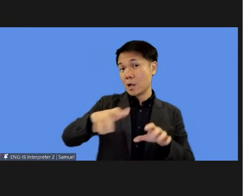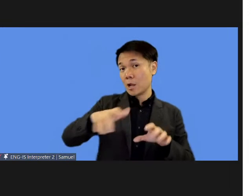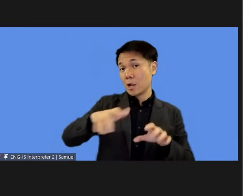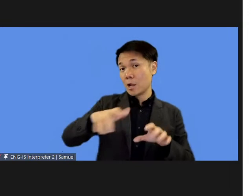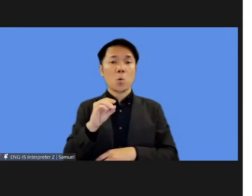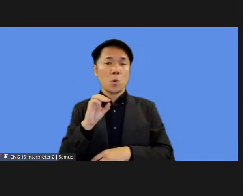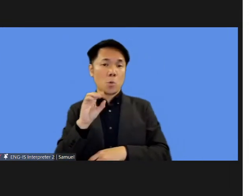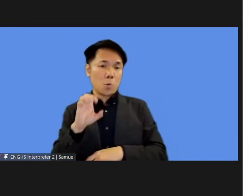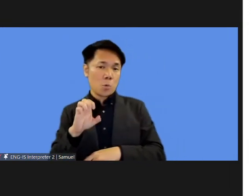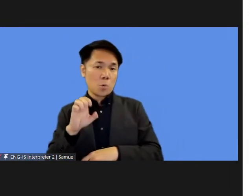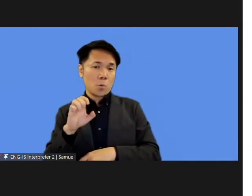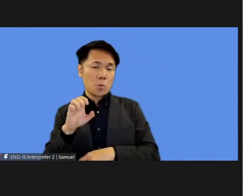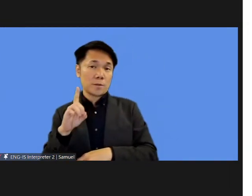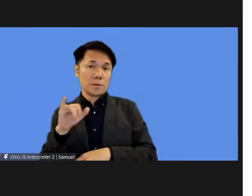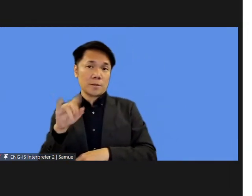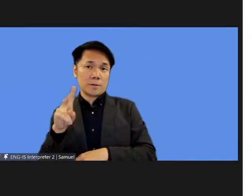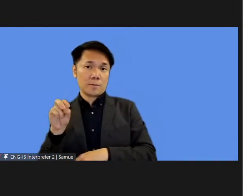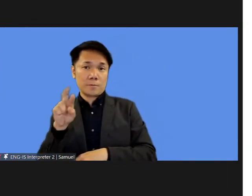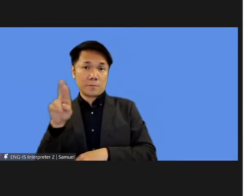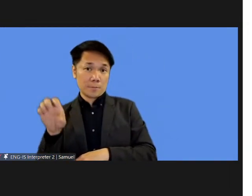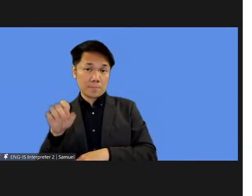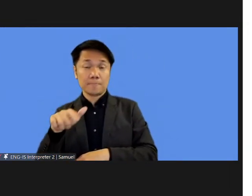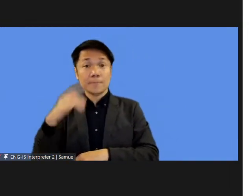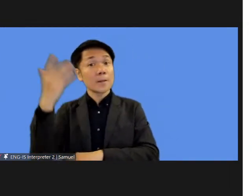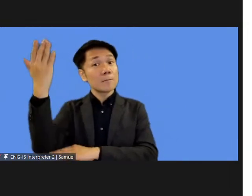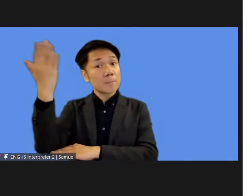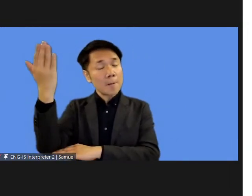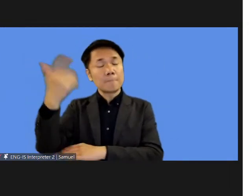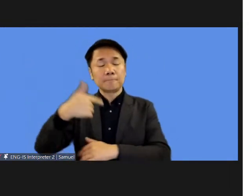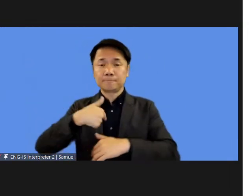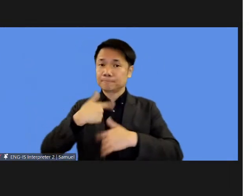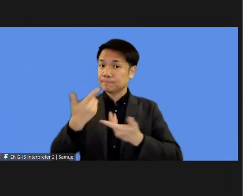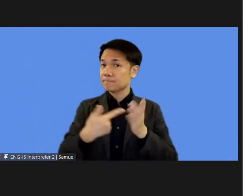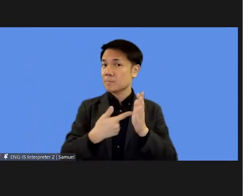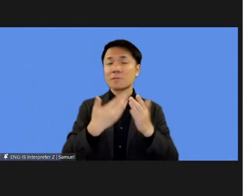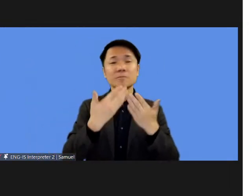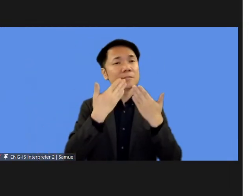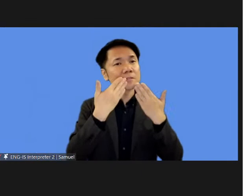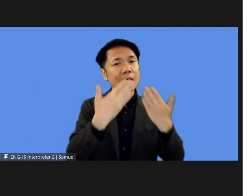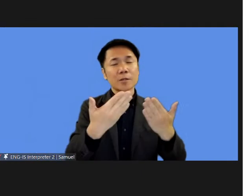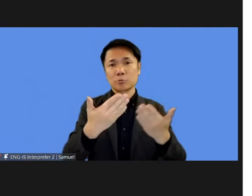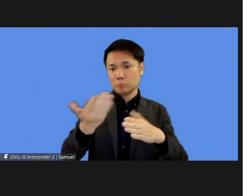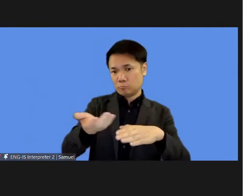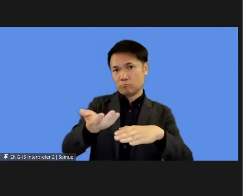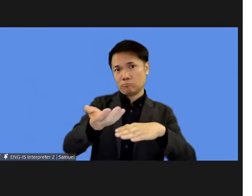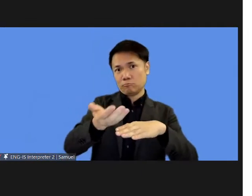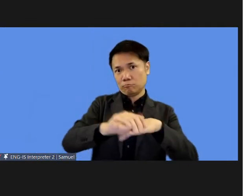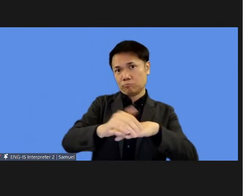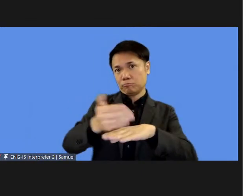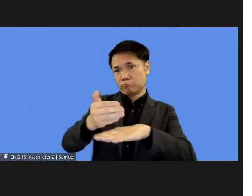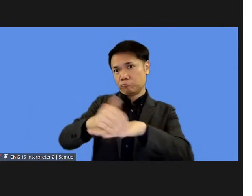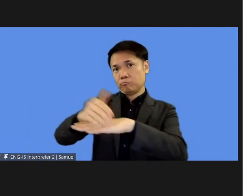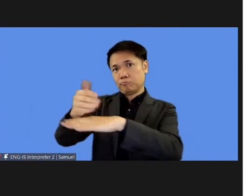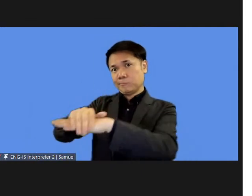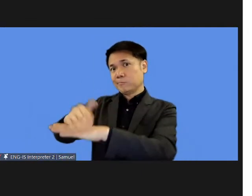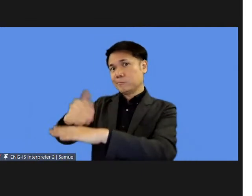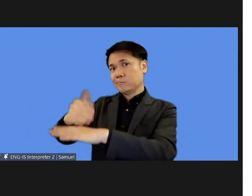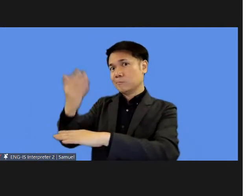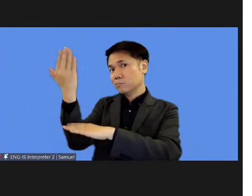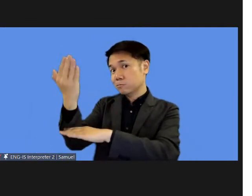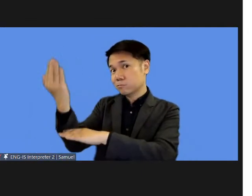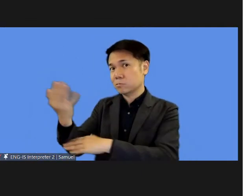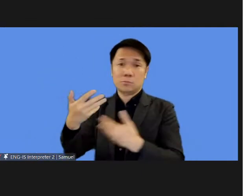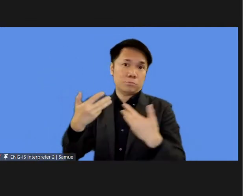Development. Allow me to commend all the rapporteurs for their presentations. I would also like to